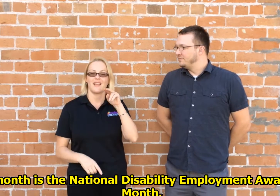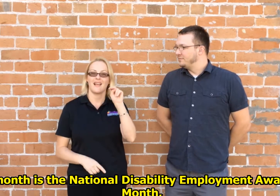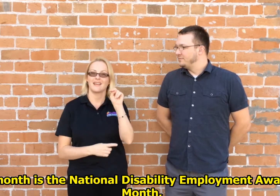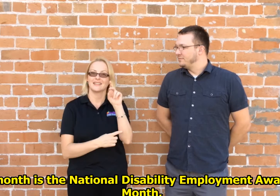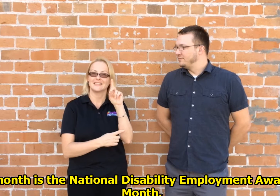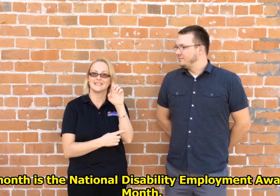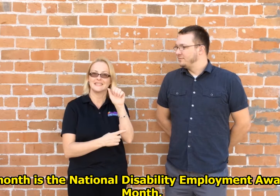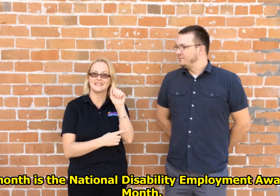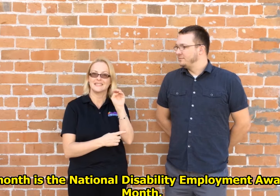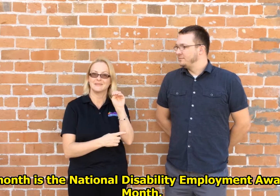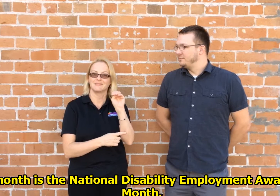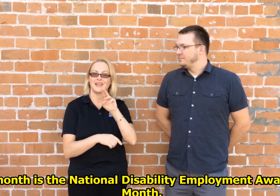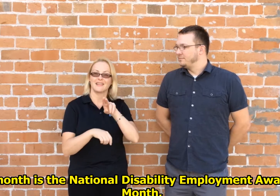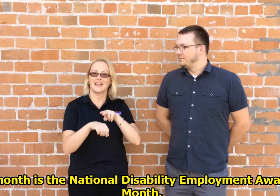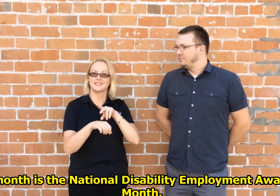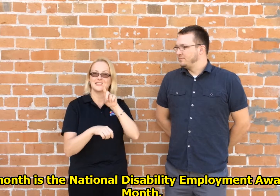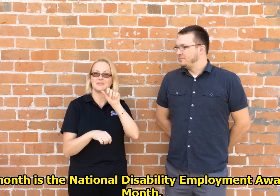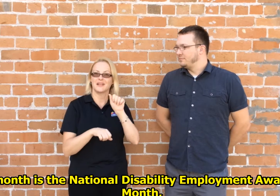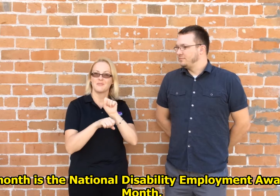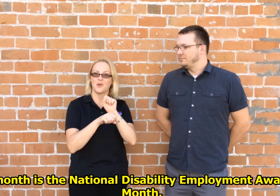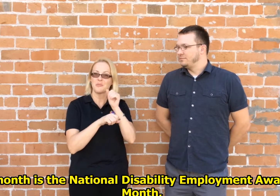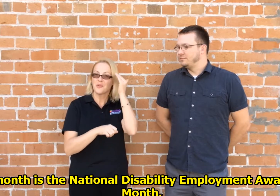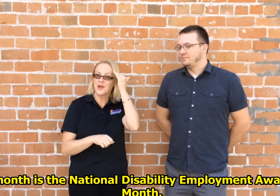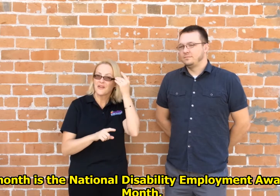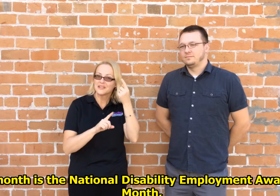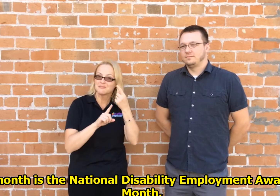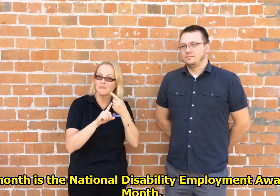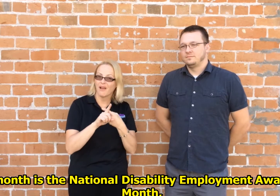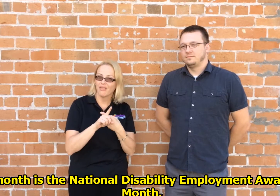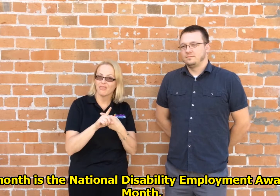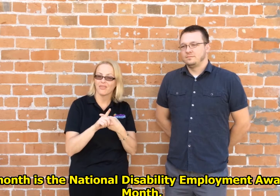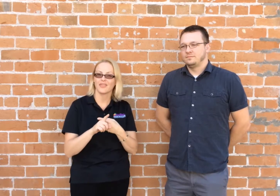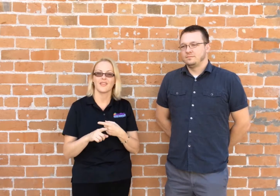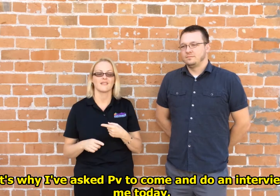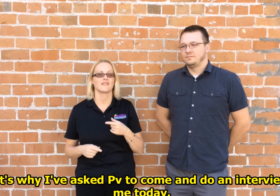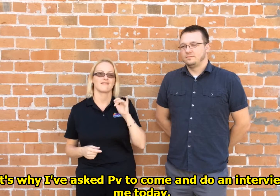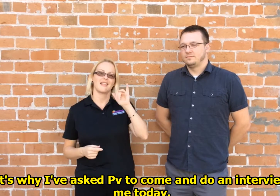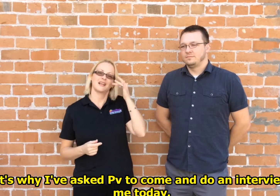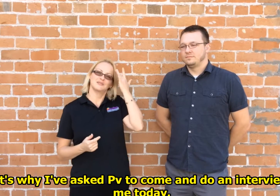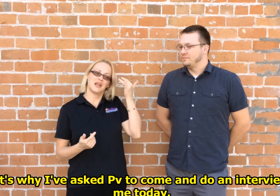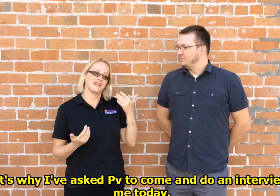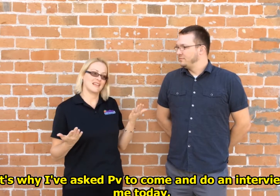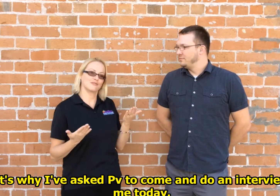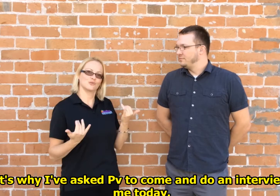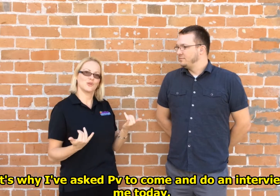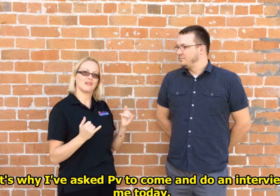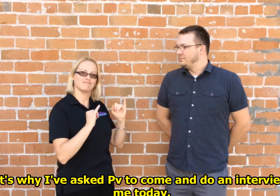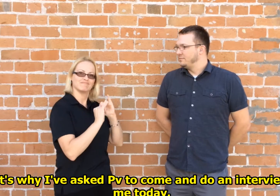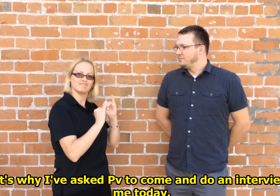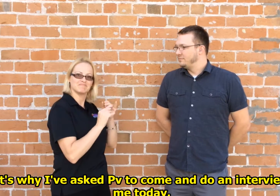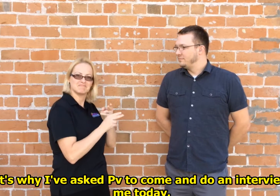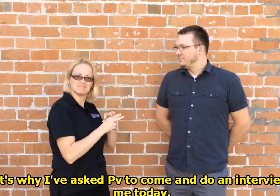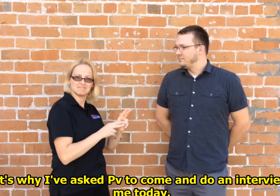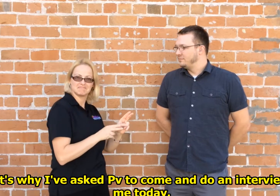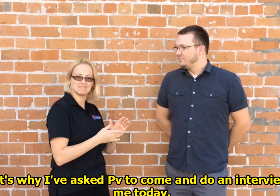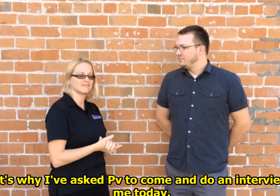This month is the National Disability Employment Awareness Month, so that's why I've asked Pv to come and do an interview with me today.